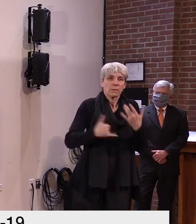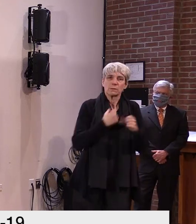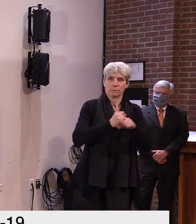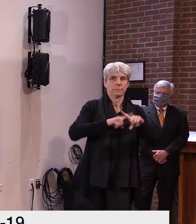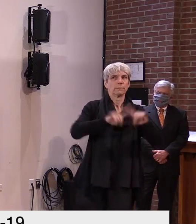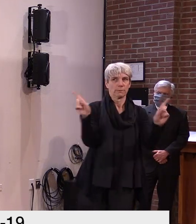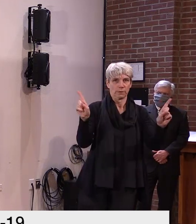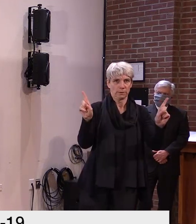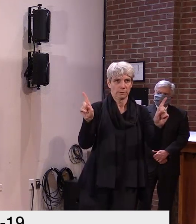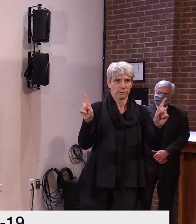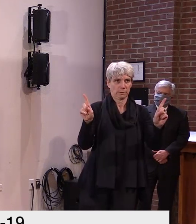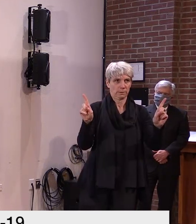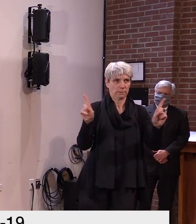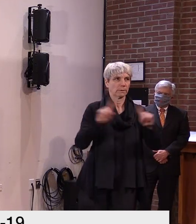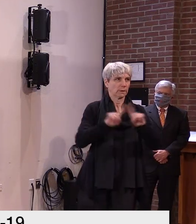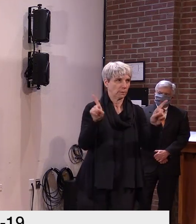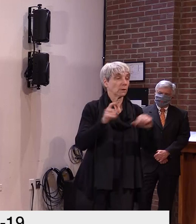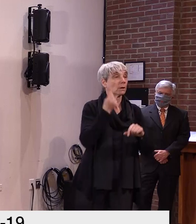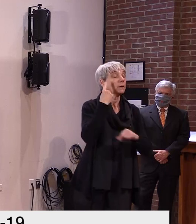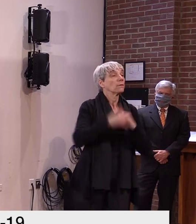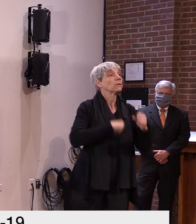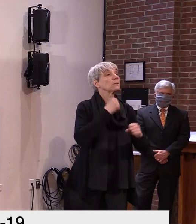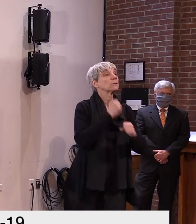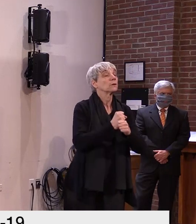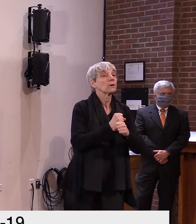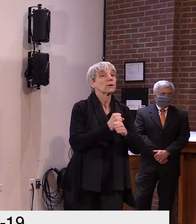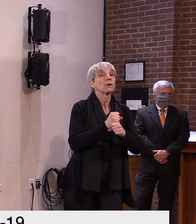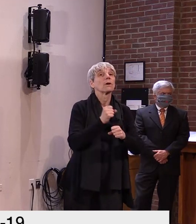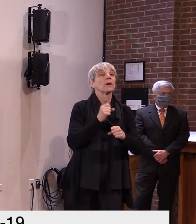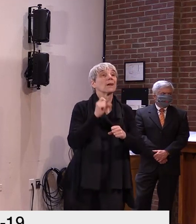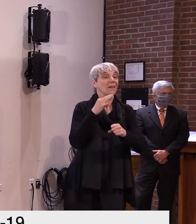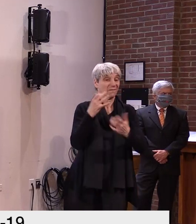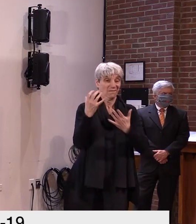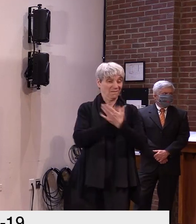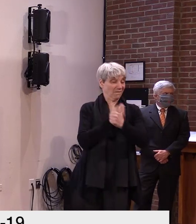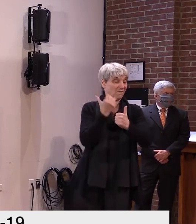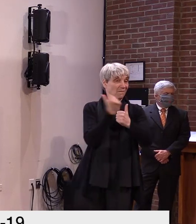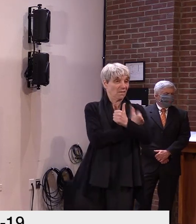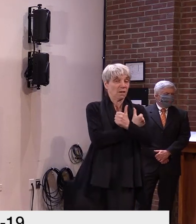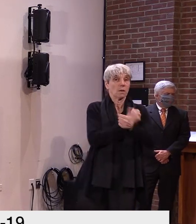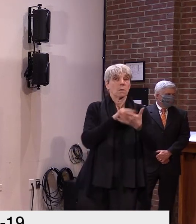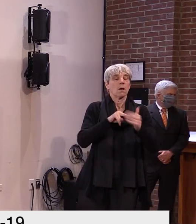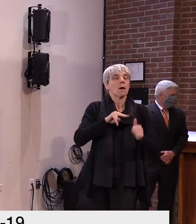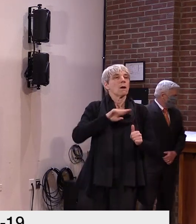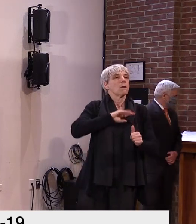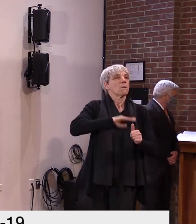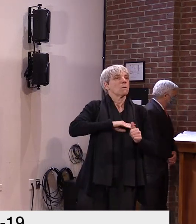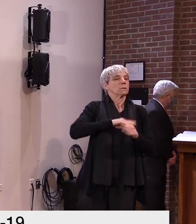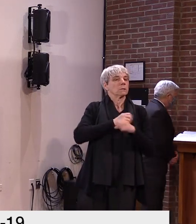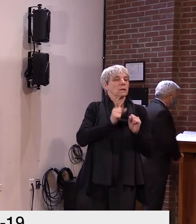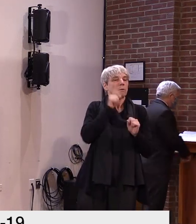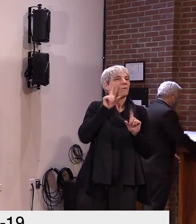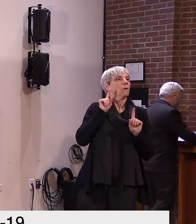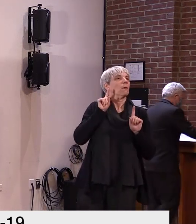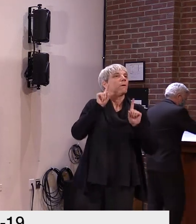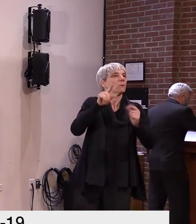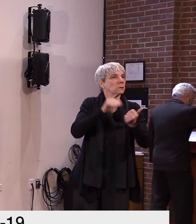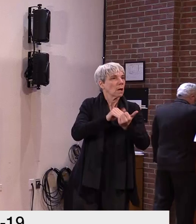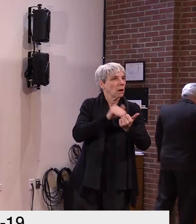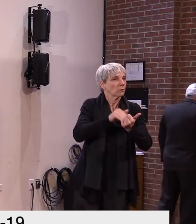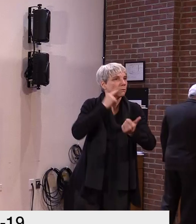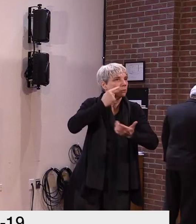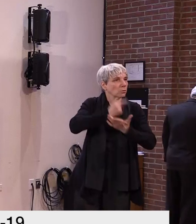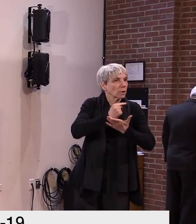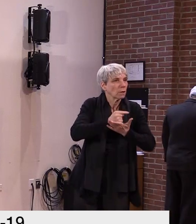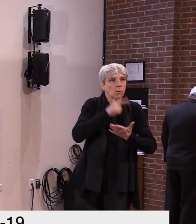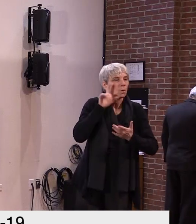Flu shots can prevent medical visits. They can prevent hospitalizations. Even